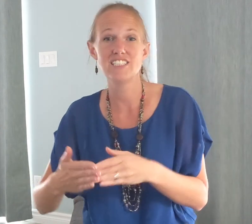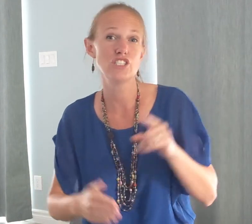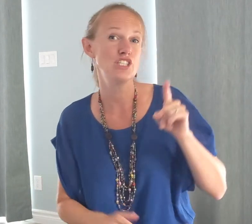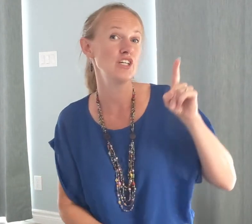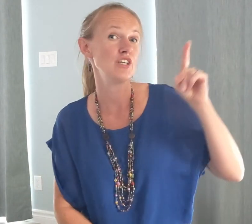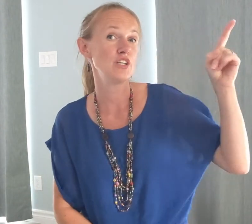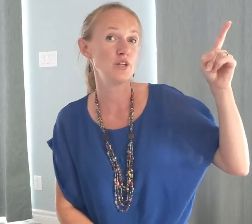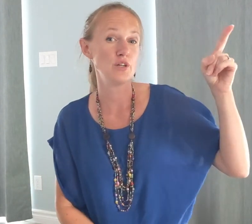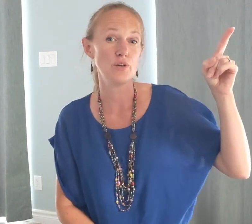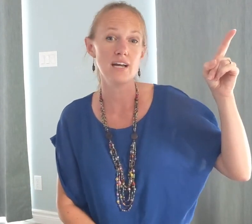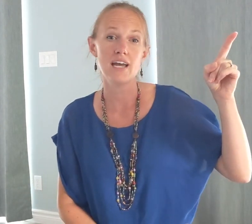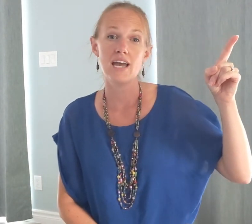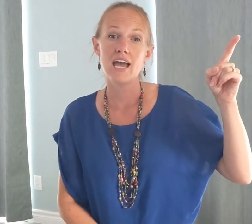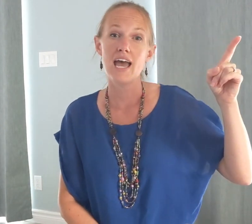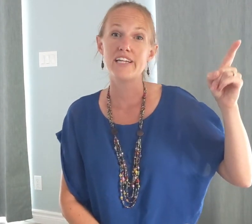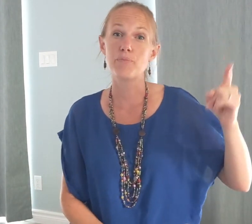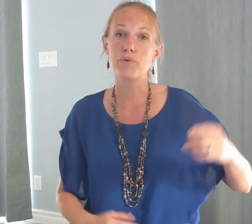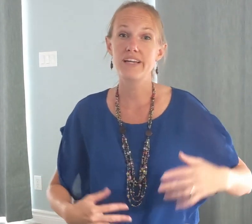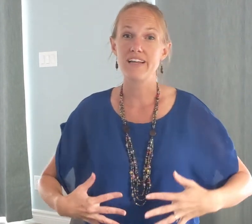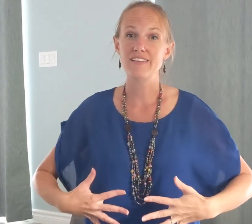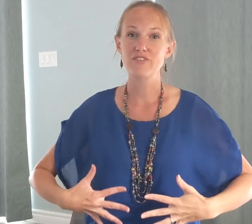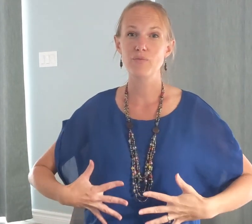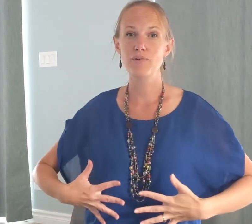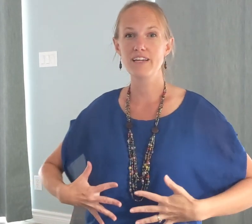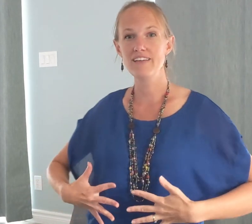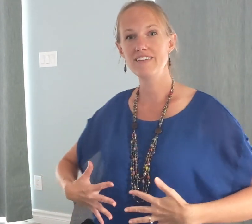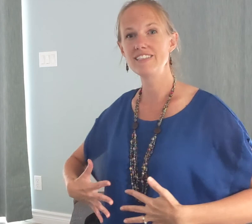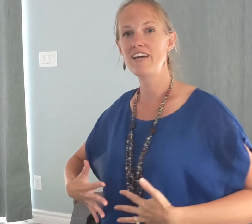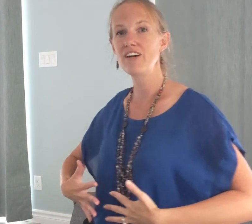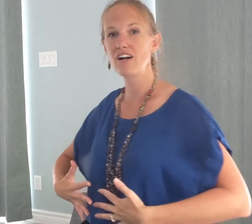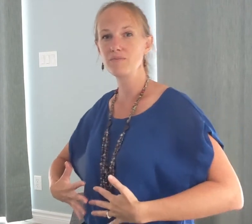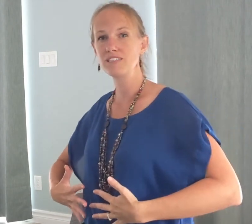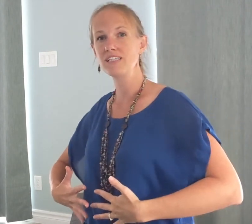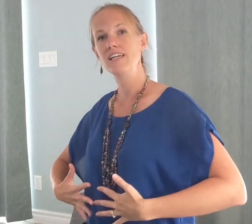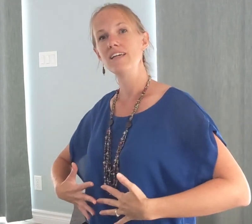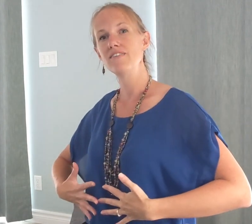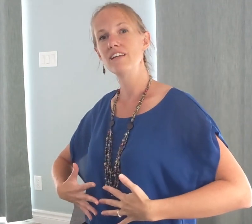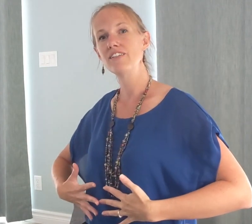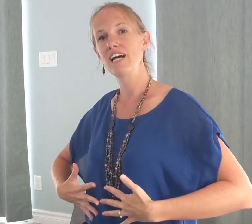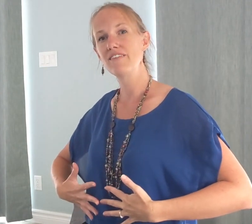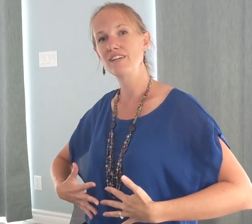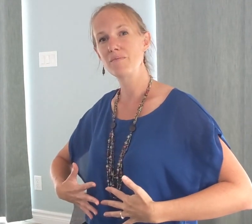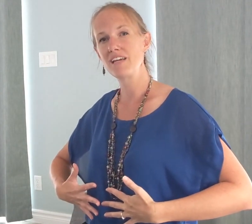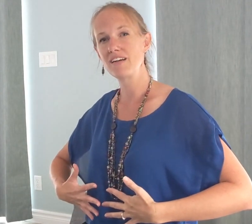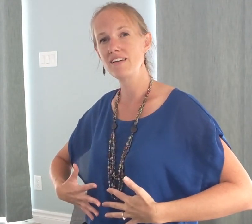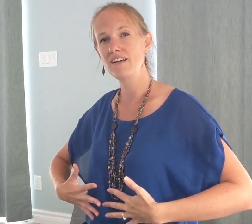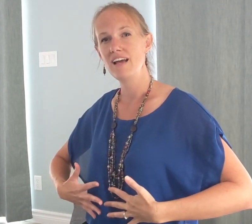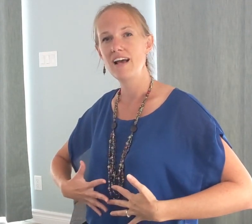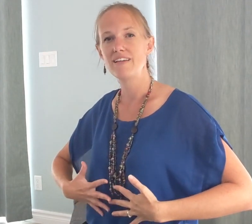against you and breathe. So for breathe, just have your arms in front of your diaphragm here and then